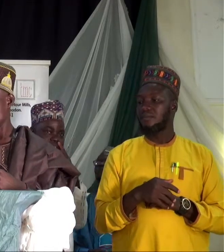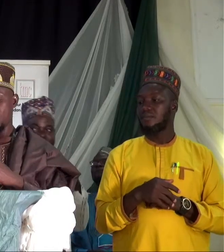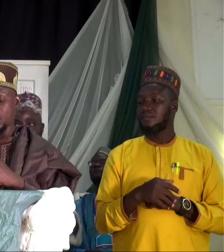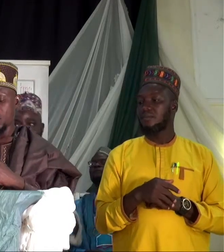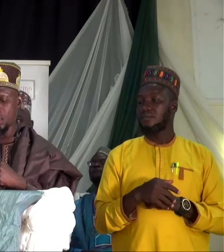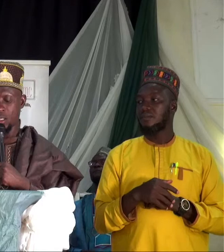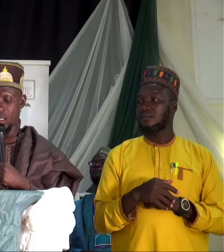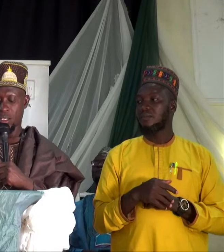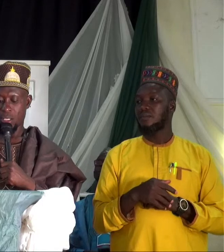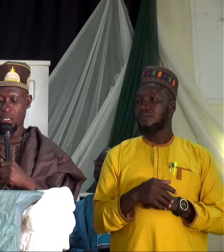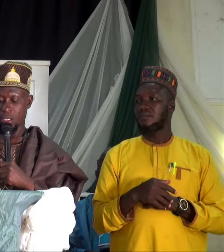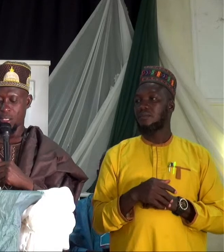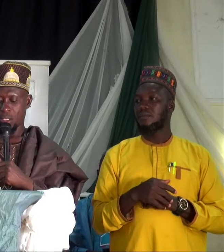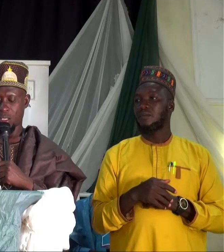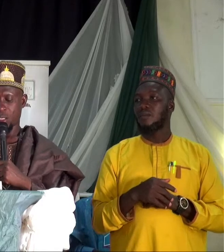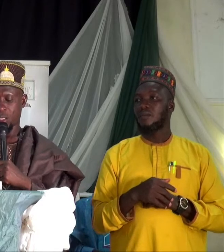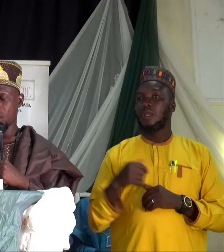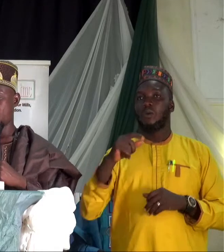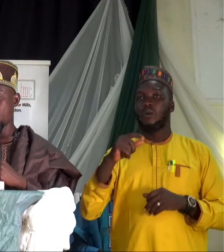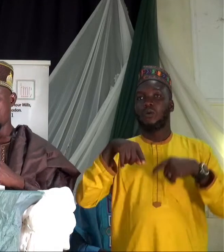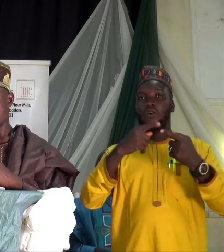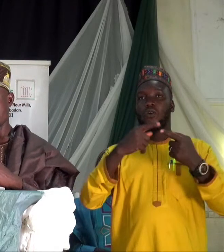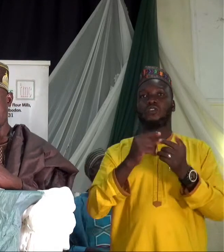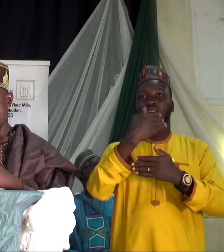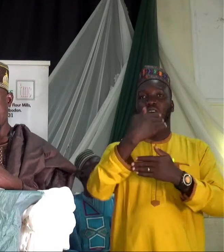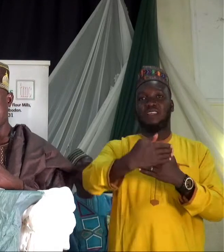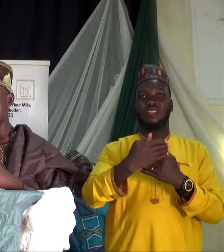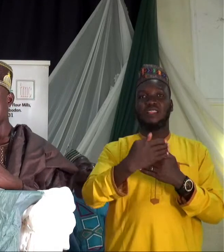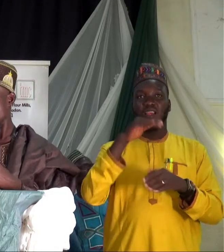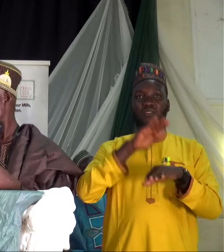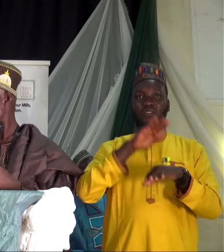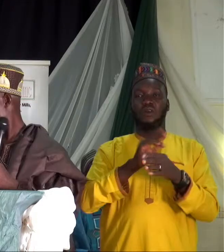Okay, we move on to the next item on the agenda. That is